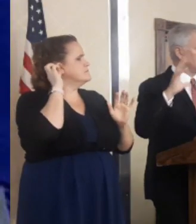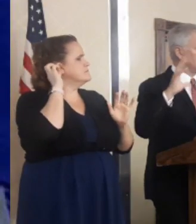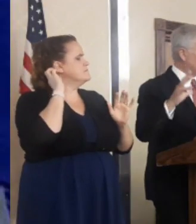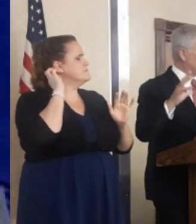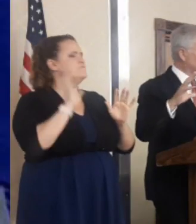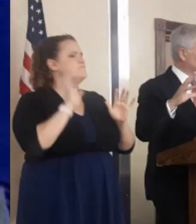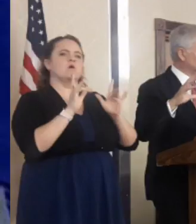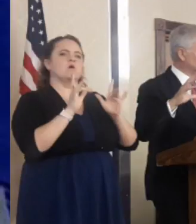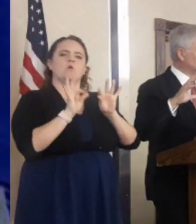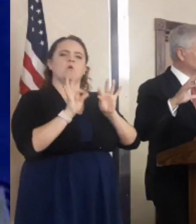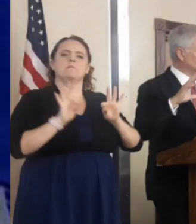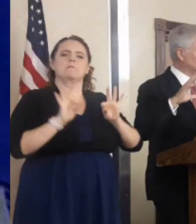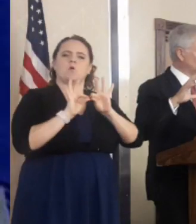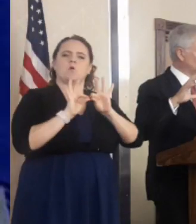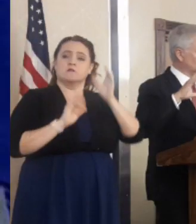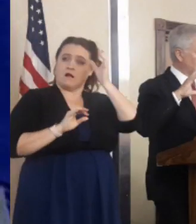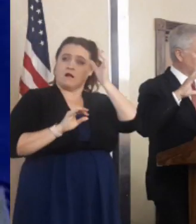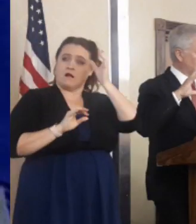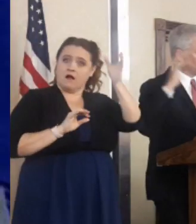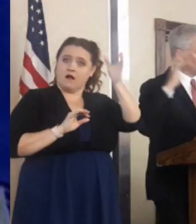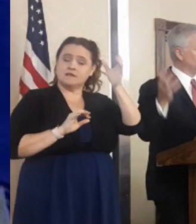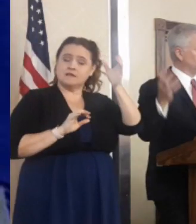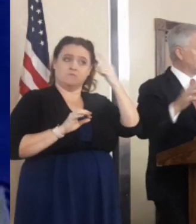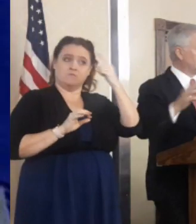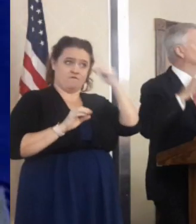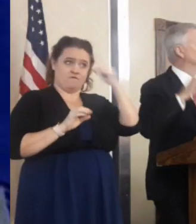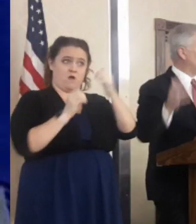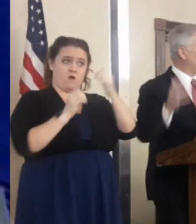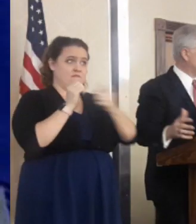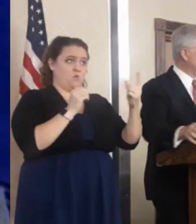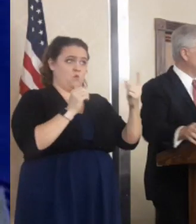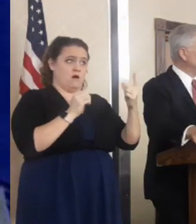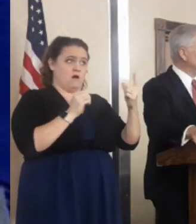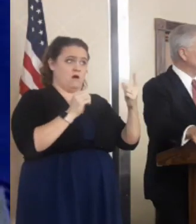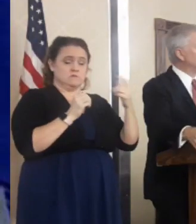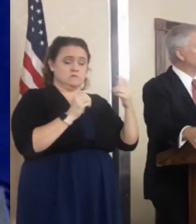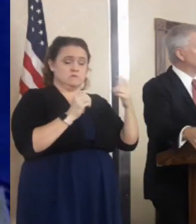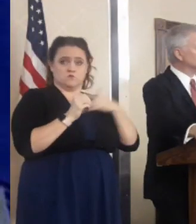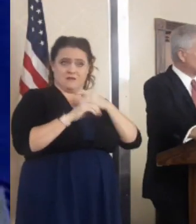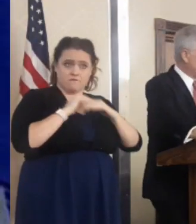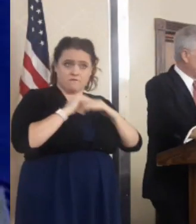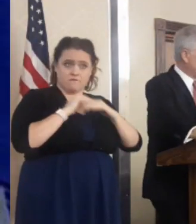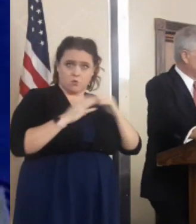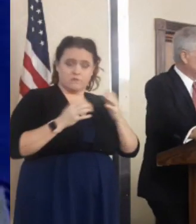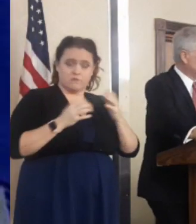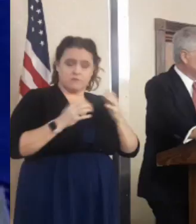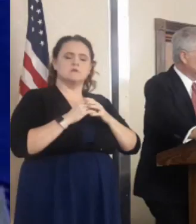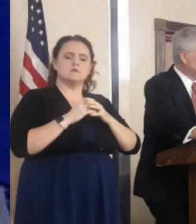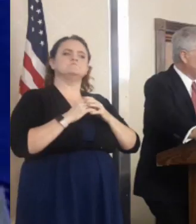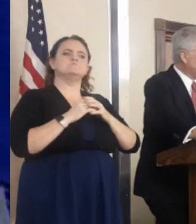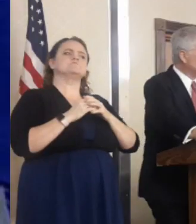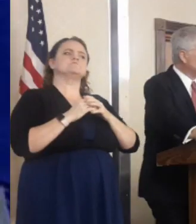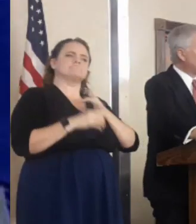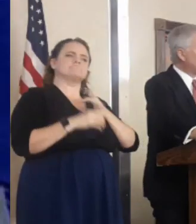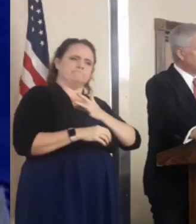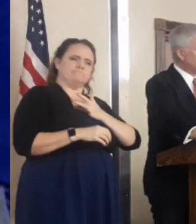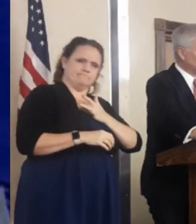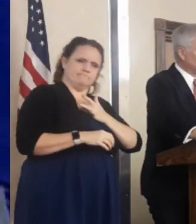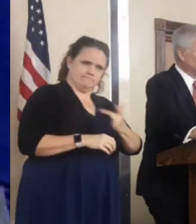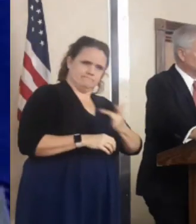concept for everyone to be comfortable with. Generally speaking, it is my